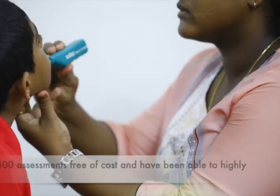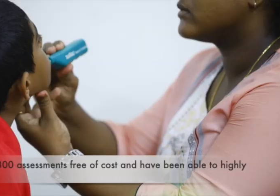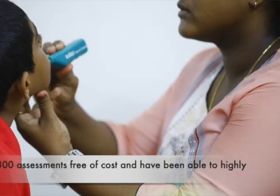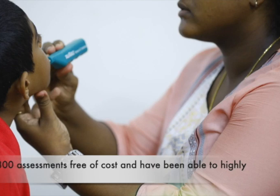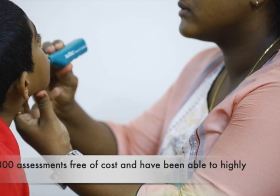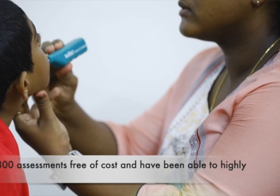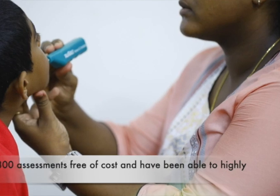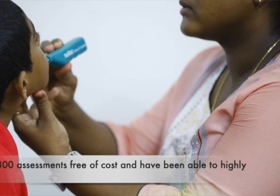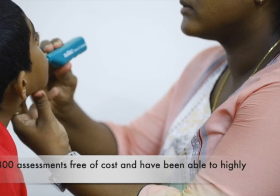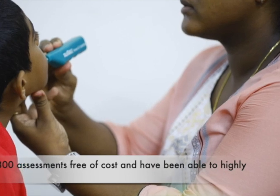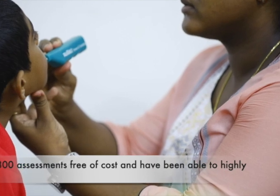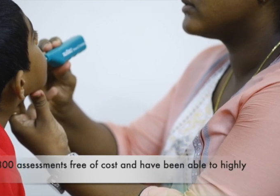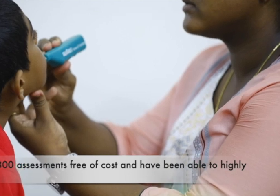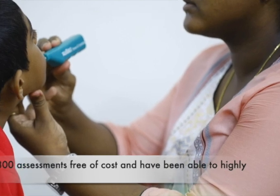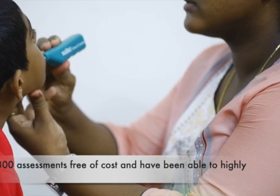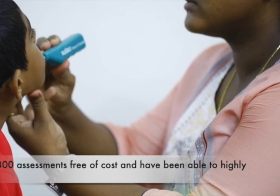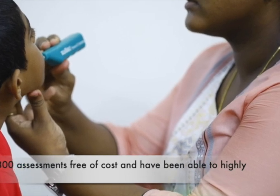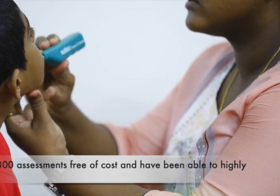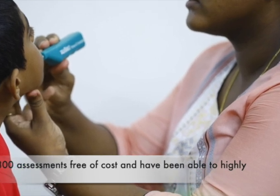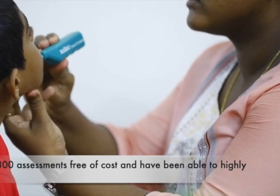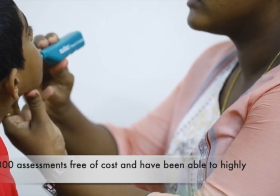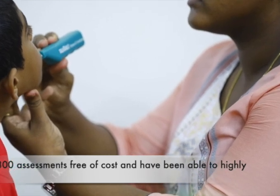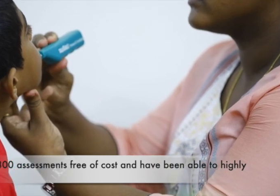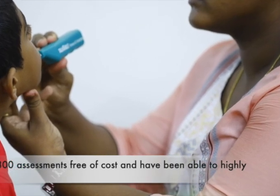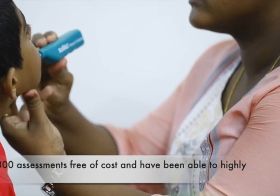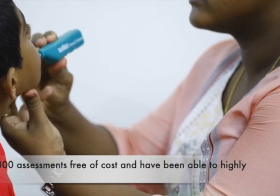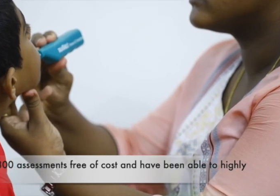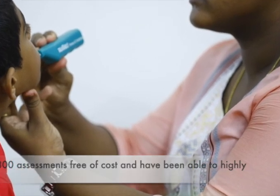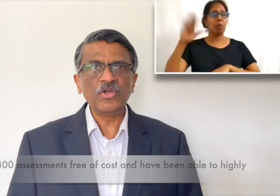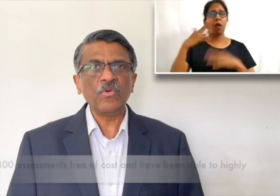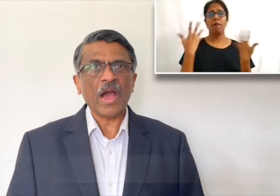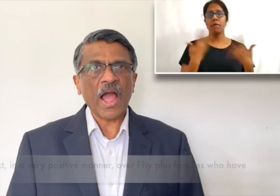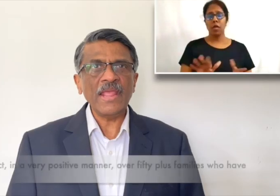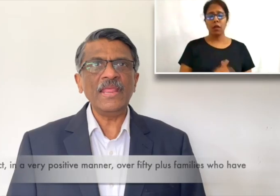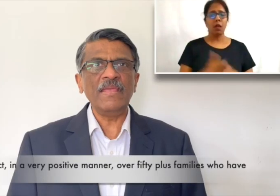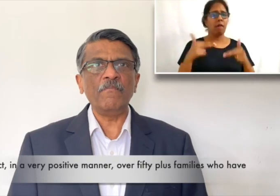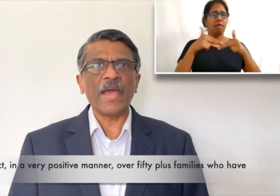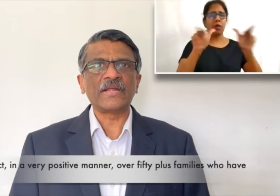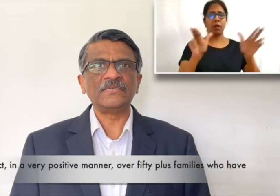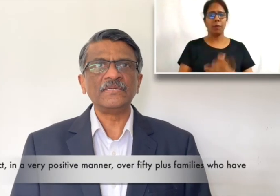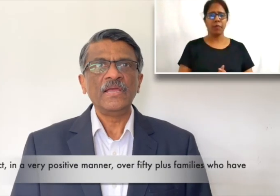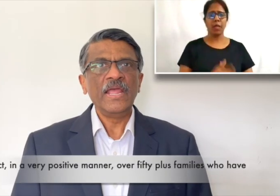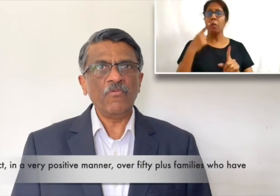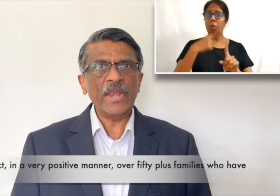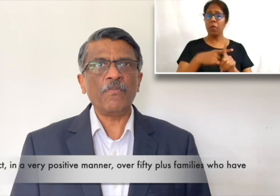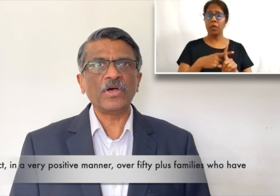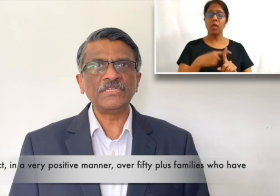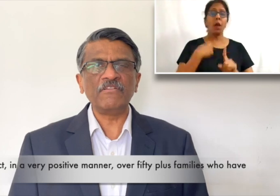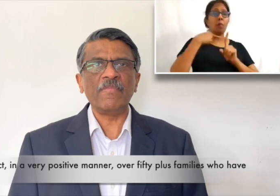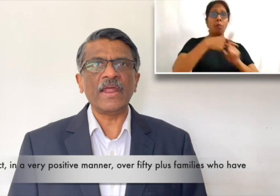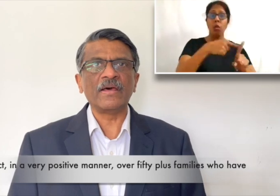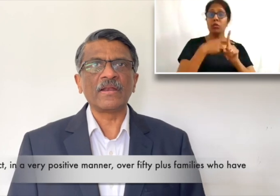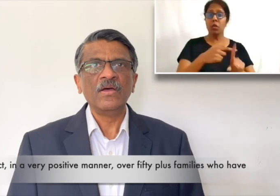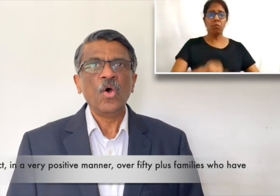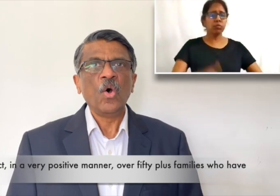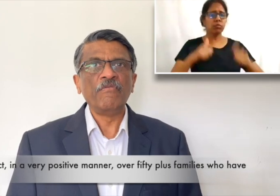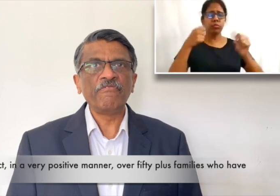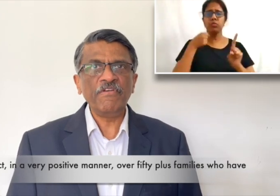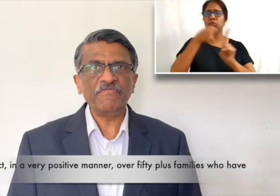300 assessments free of cost and have been able to highly impact in a very positive manner over 50